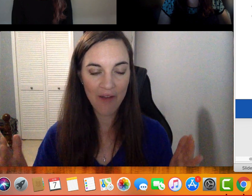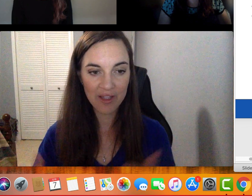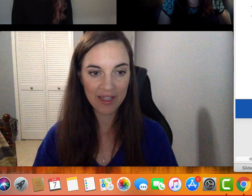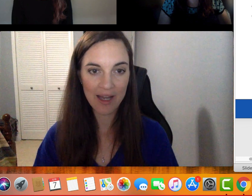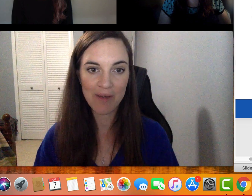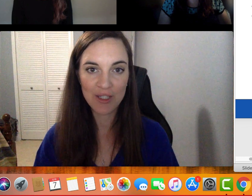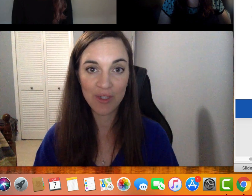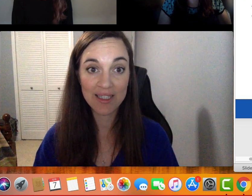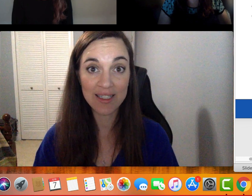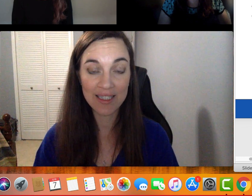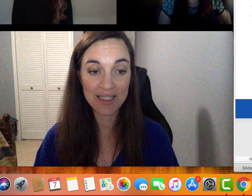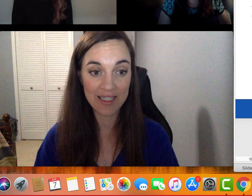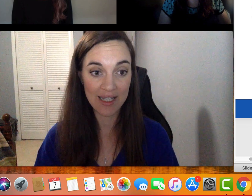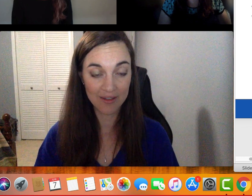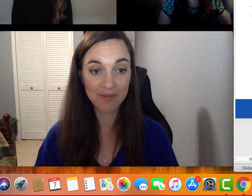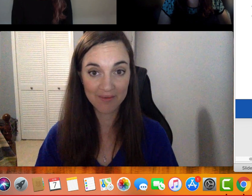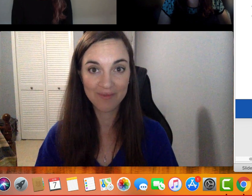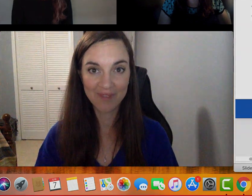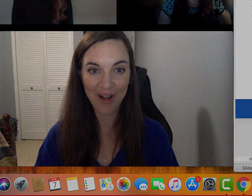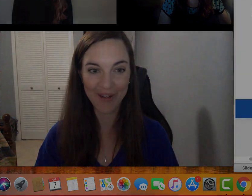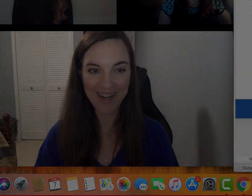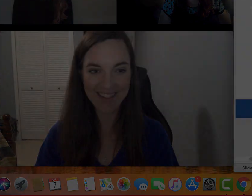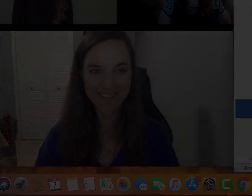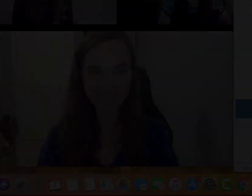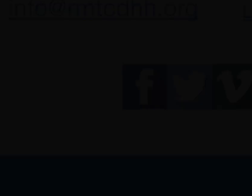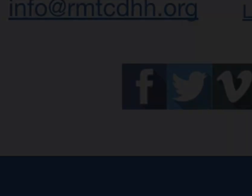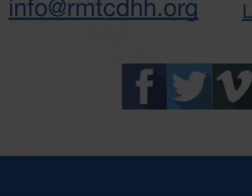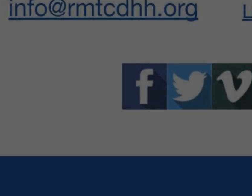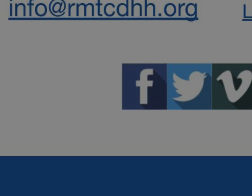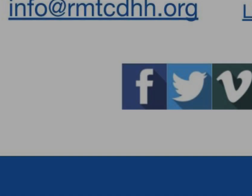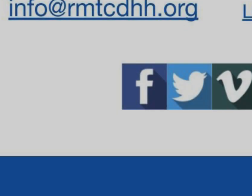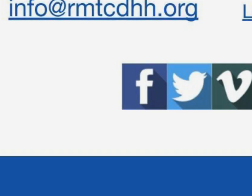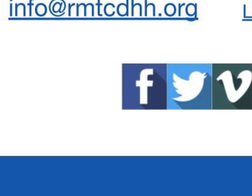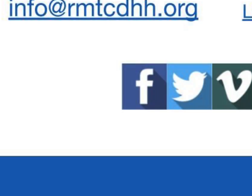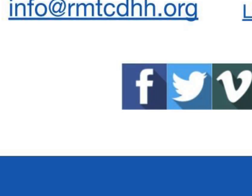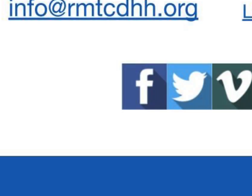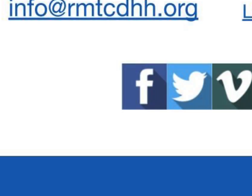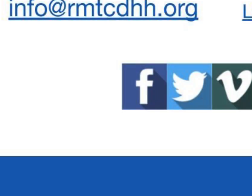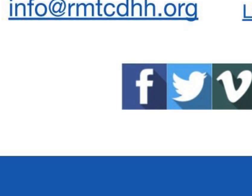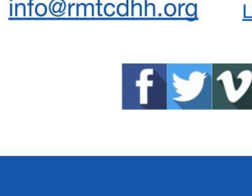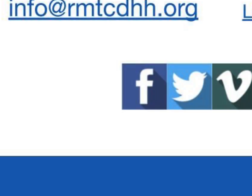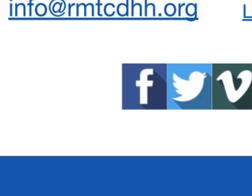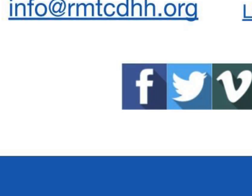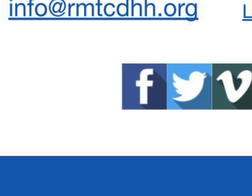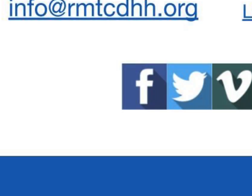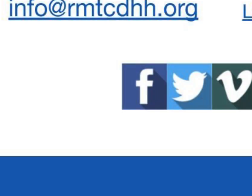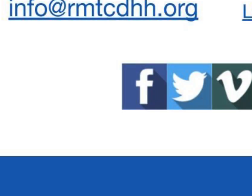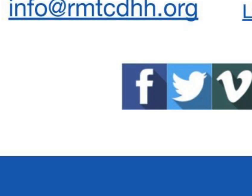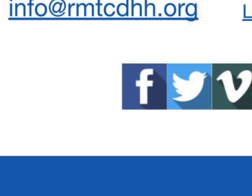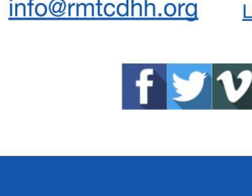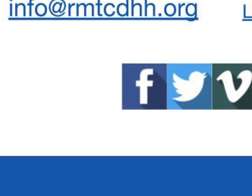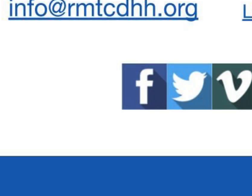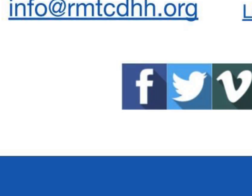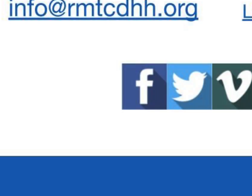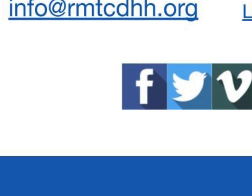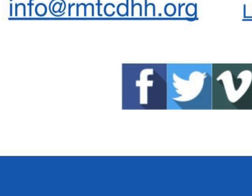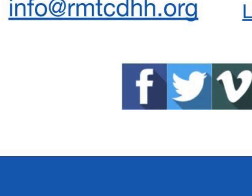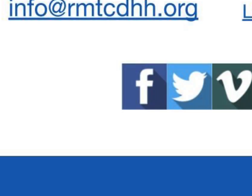everything that my students need to see. All right. Thank you for watching this tutorial.